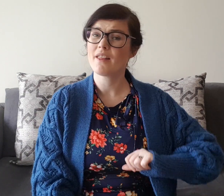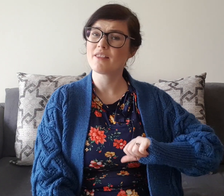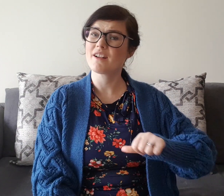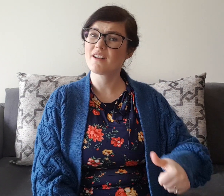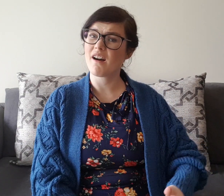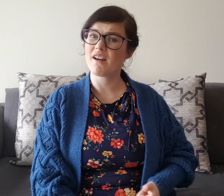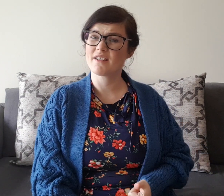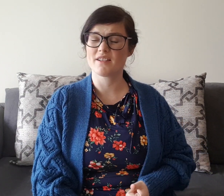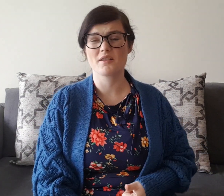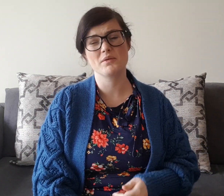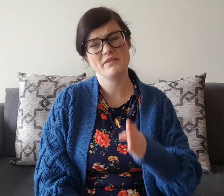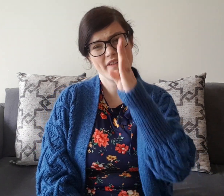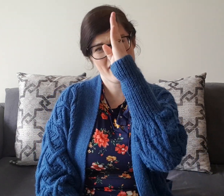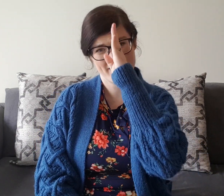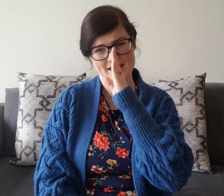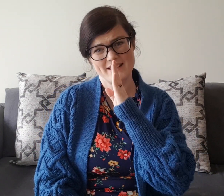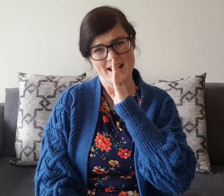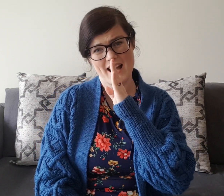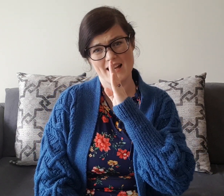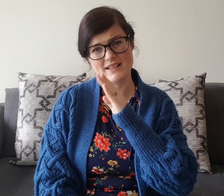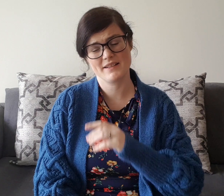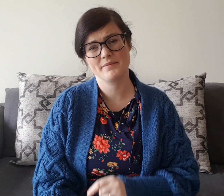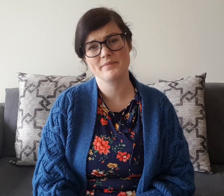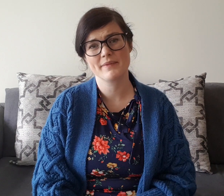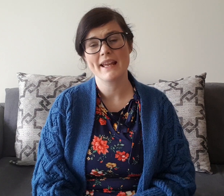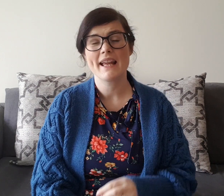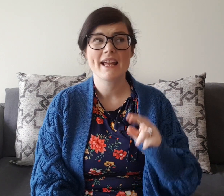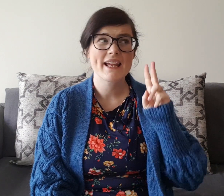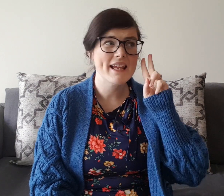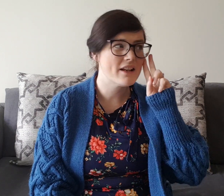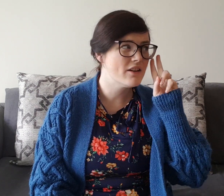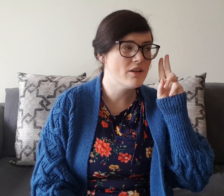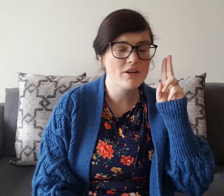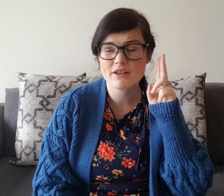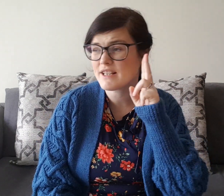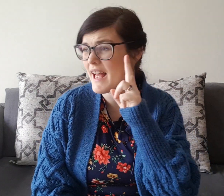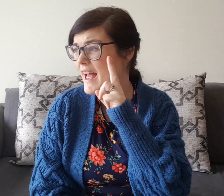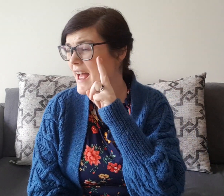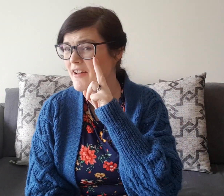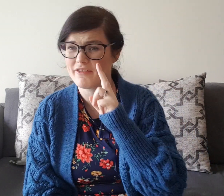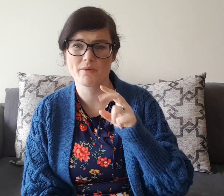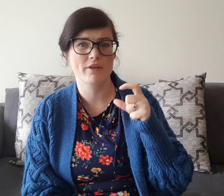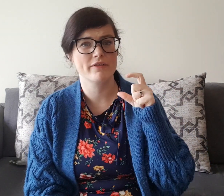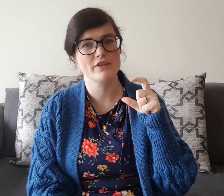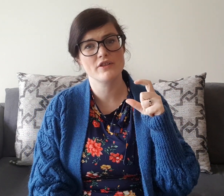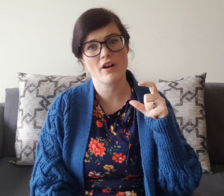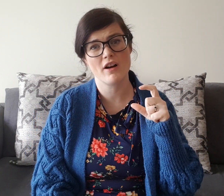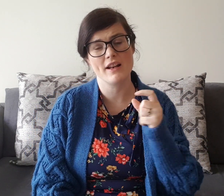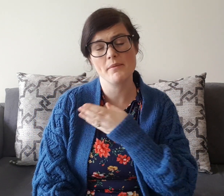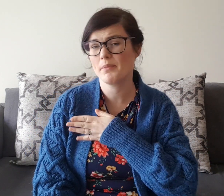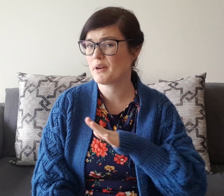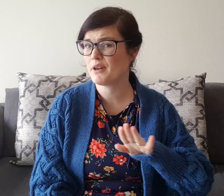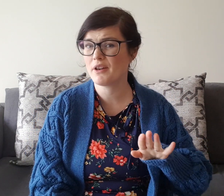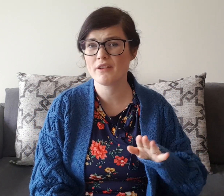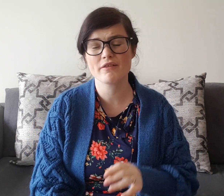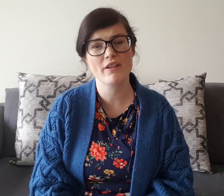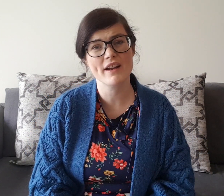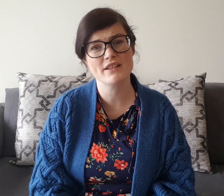The gardener was very sad. He had looked everywhere for Charlie but couldn't find